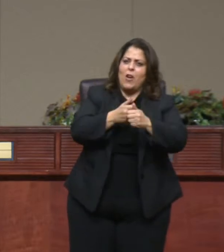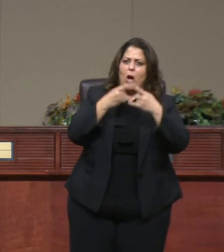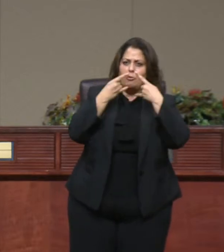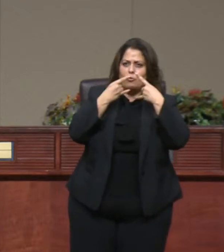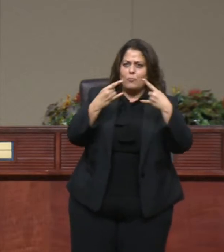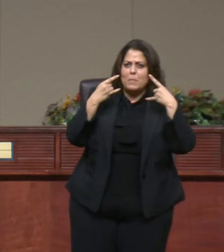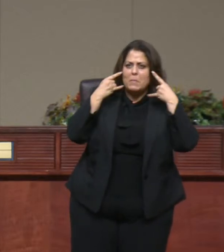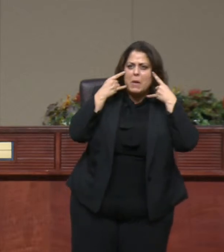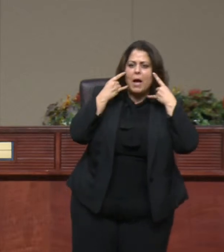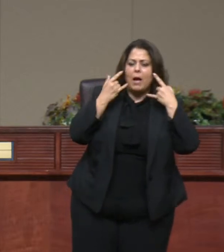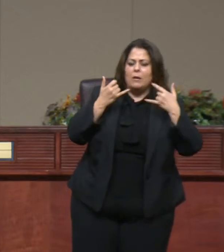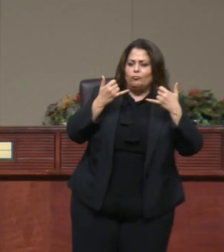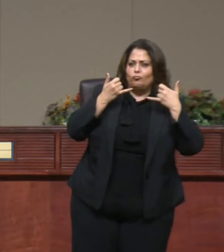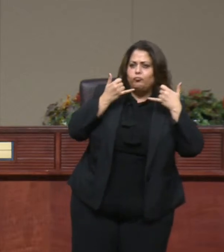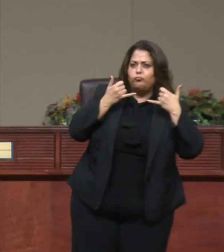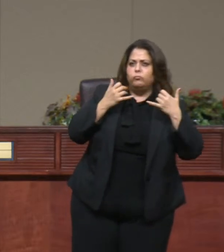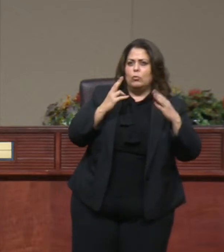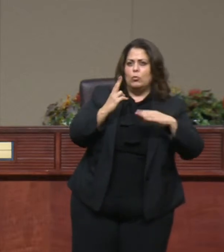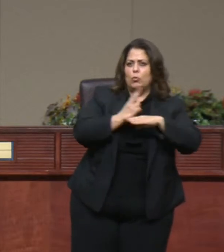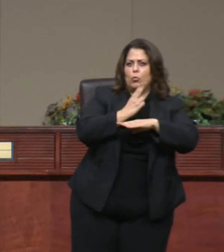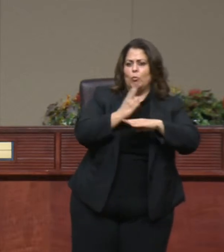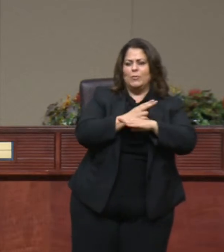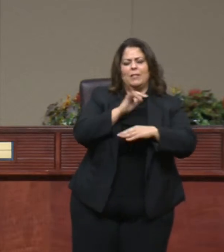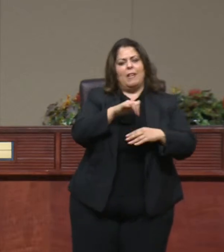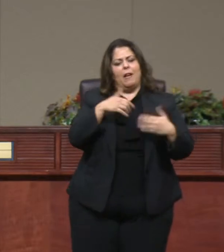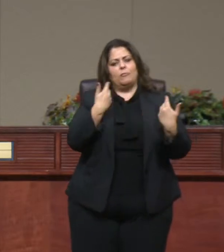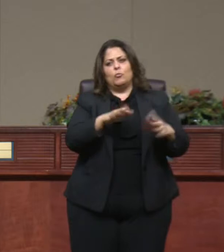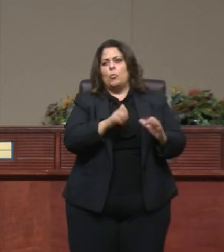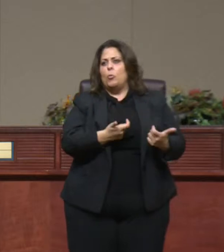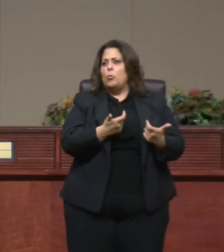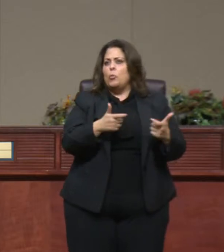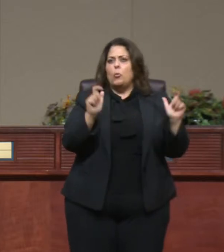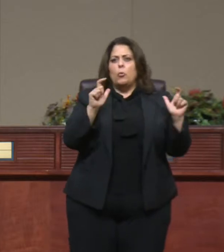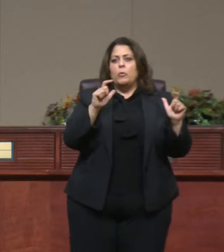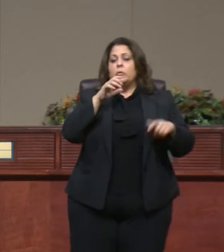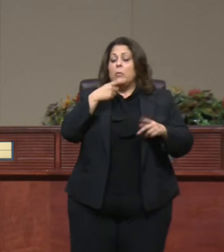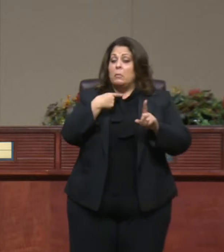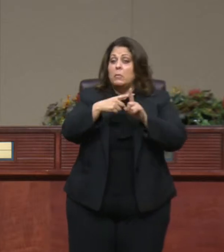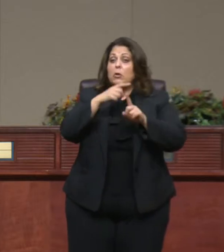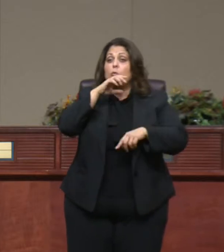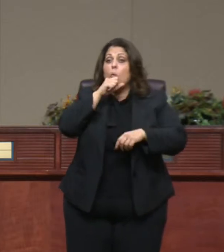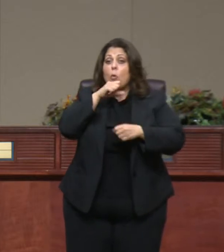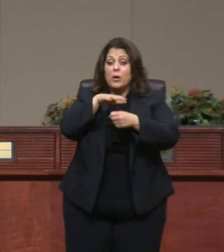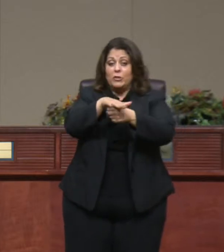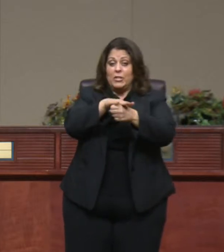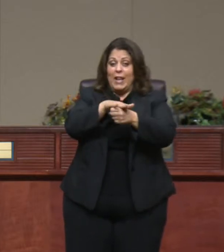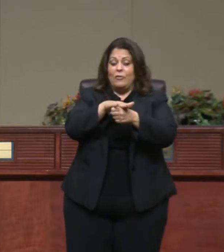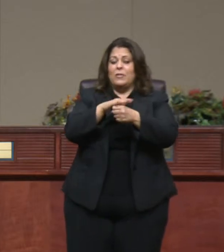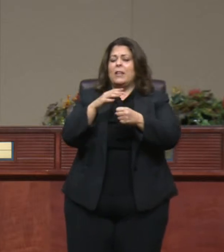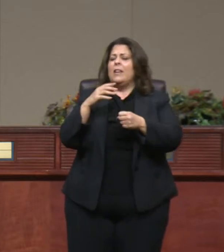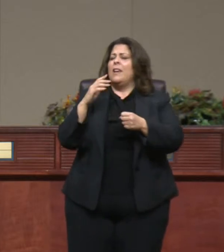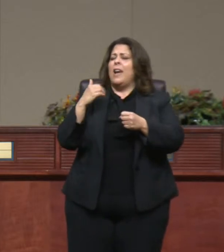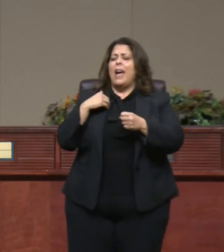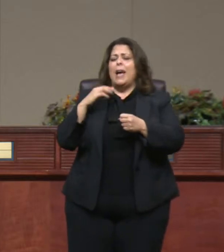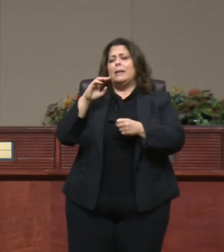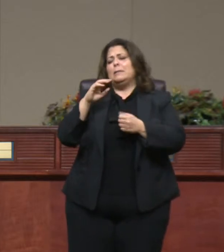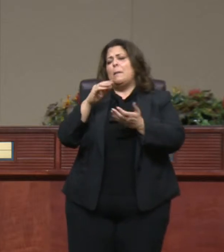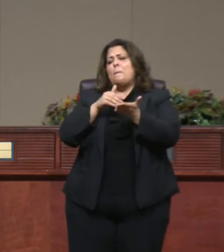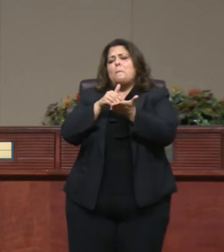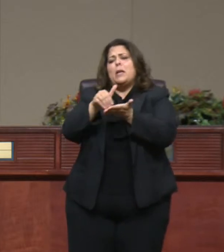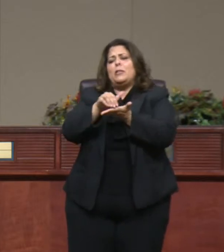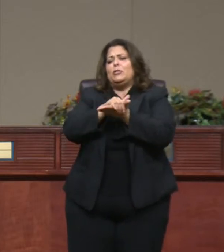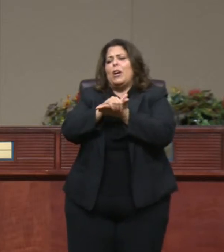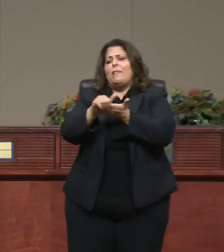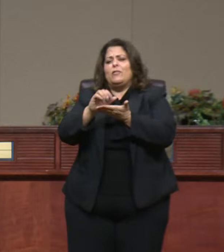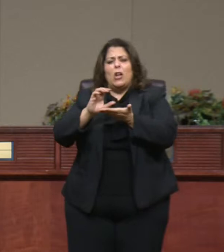has been a critical piece of this. Also, the county has engaged in millions of dollars in PPE distribution